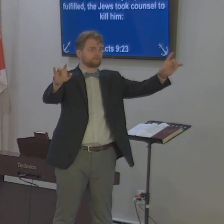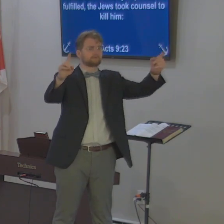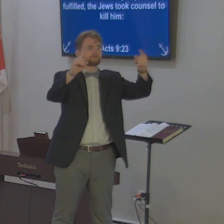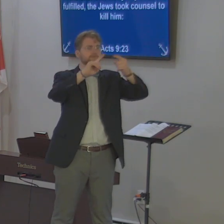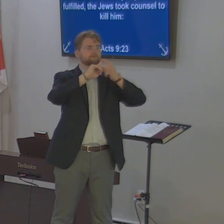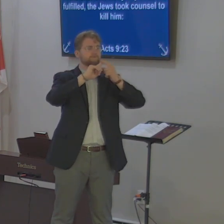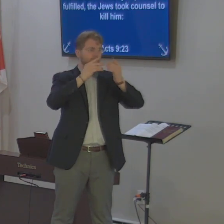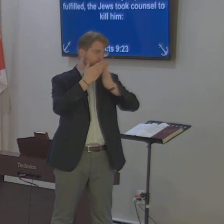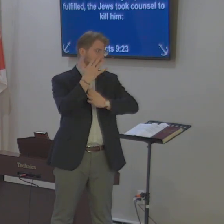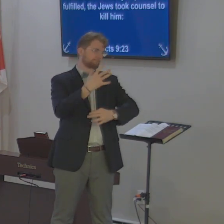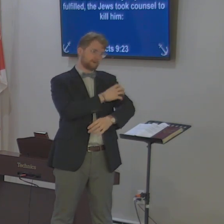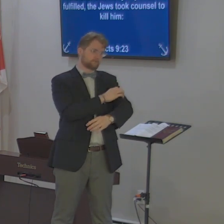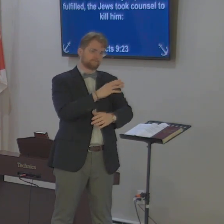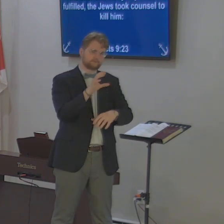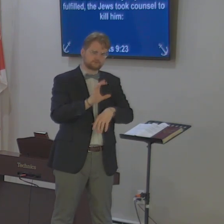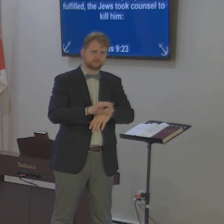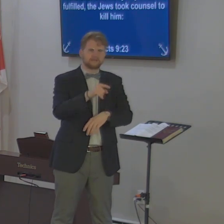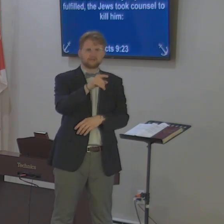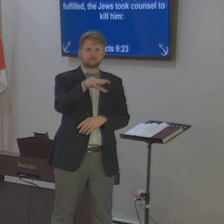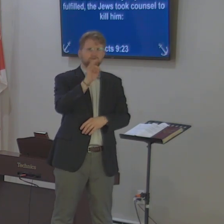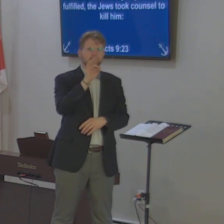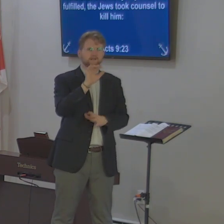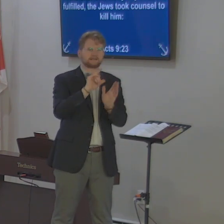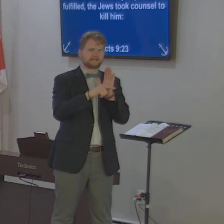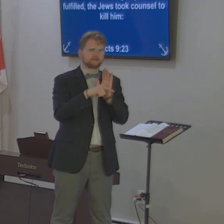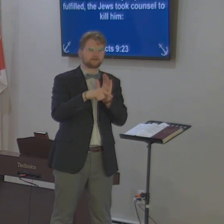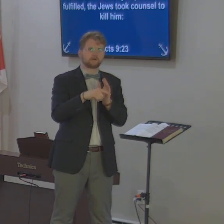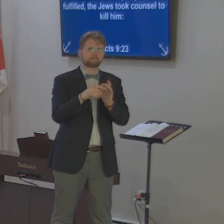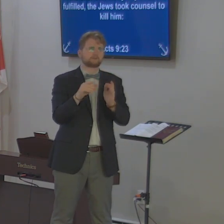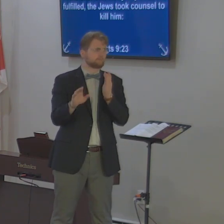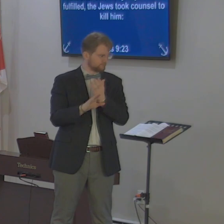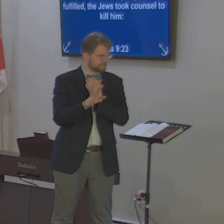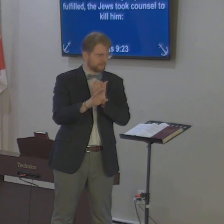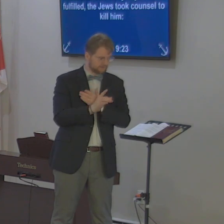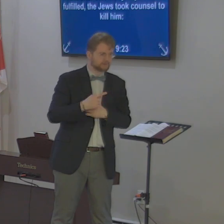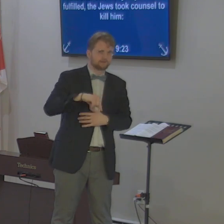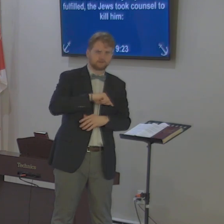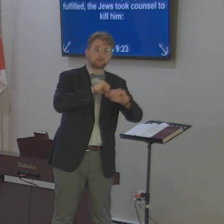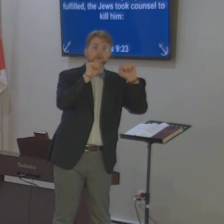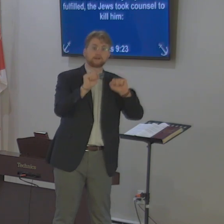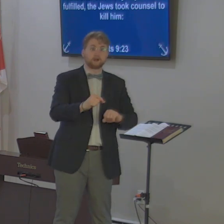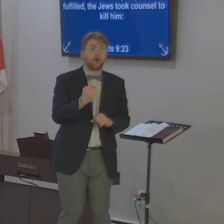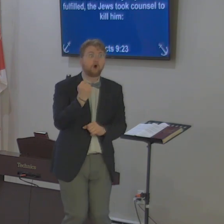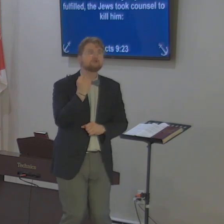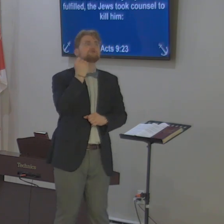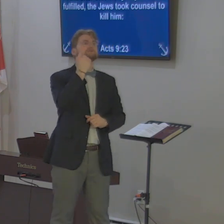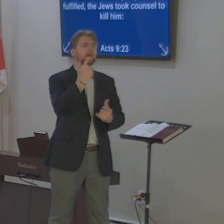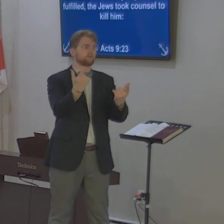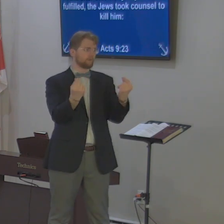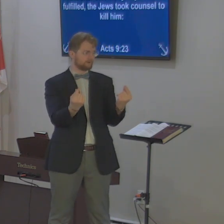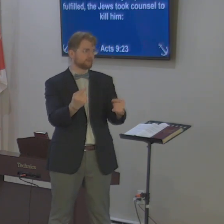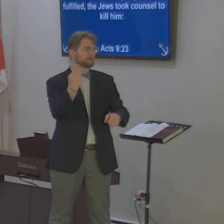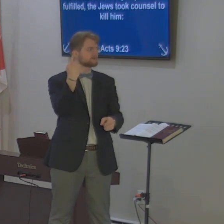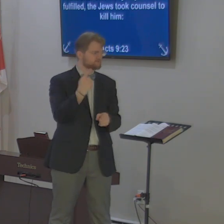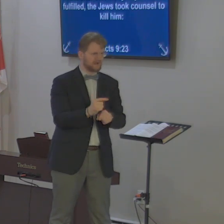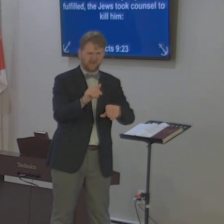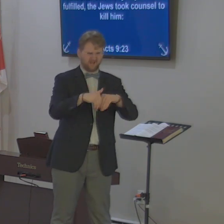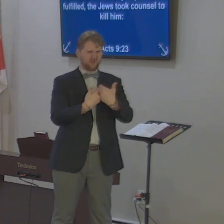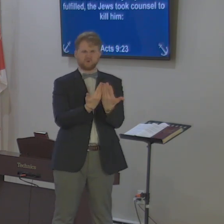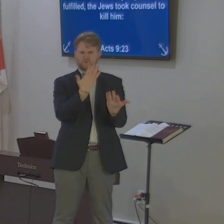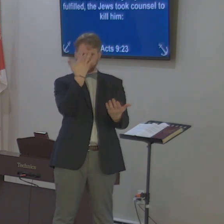church. Later on, you also find protection, whereas we can understand that what we're doing is right. How and why is